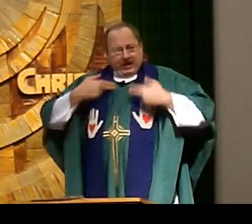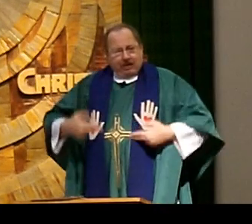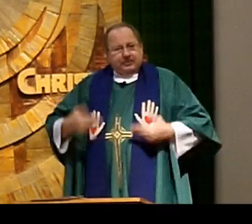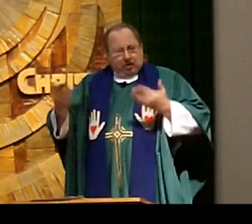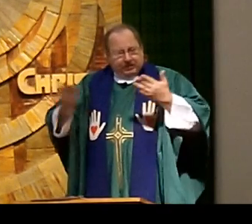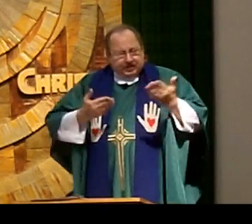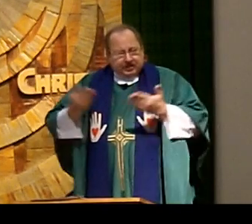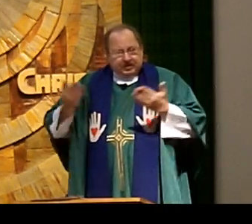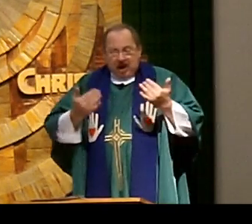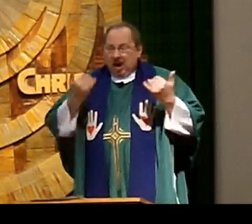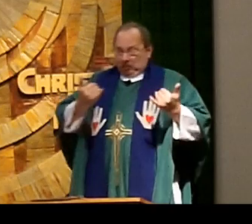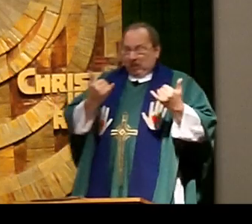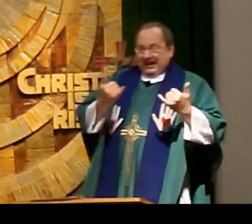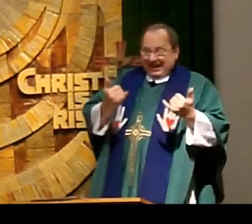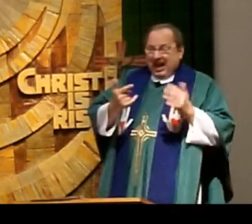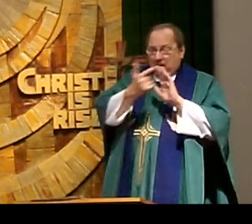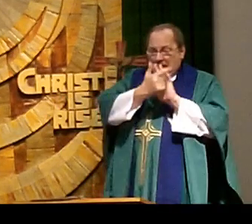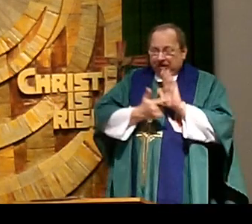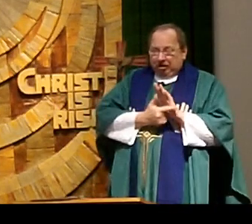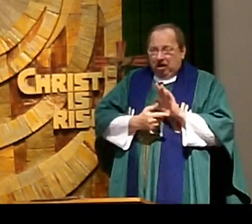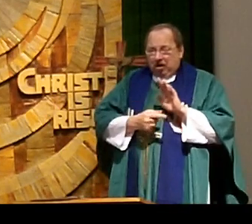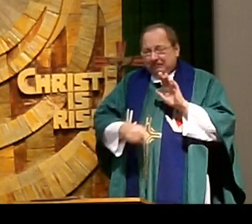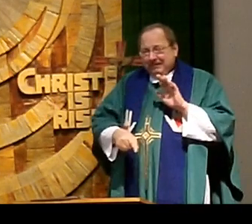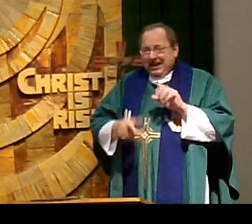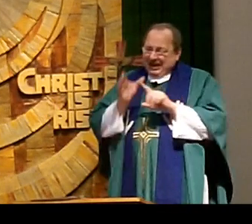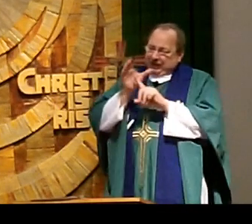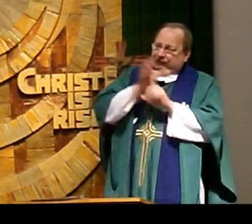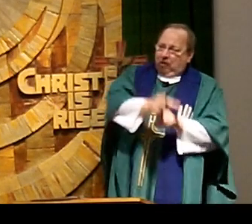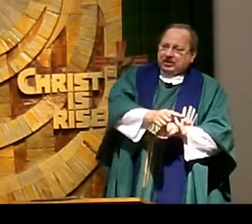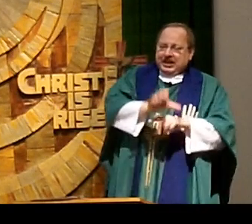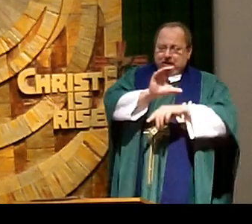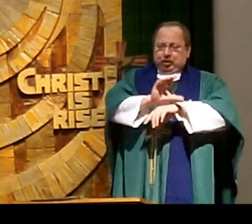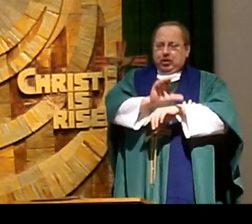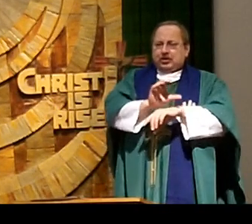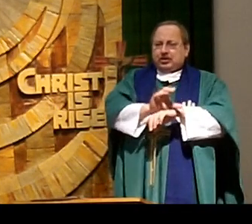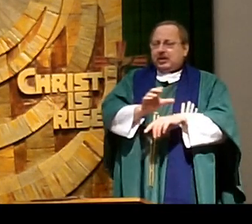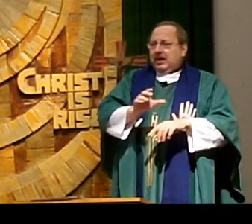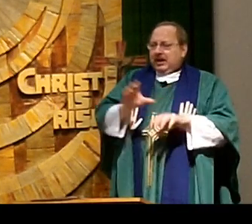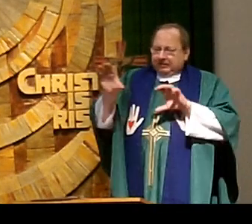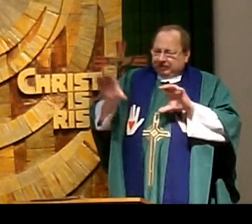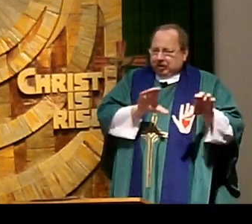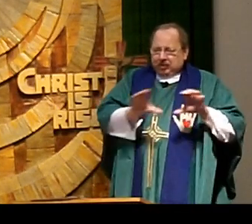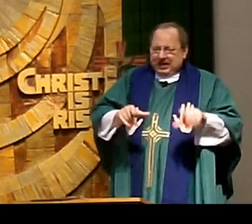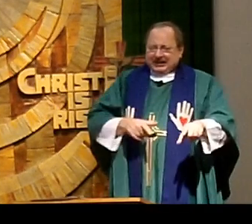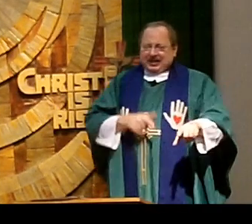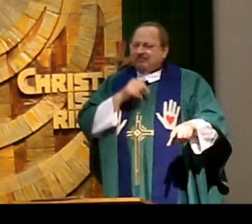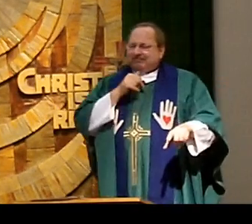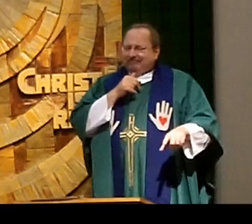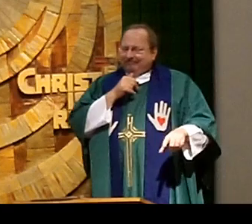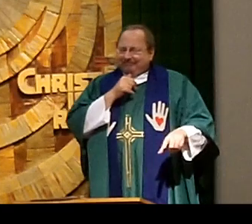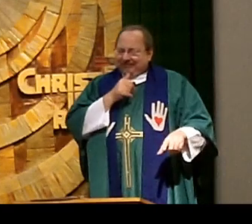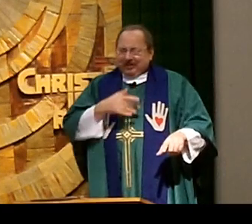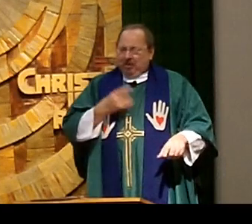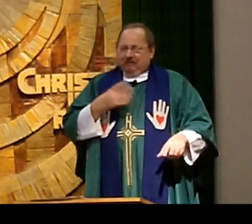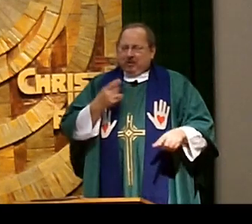health services. Right now, the law is forcing the church to do things that don't feel